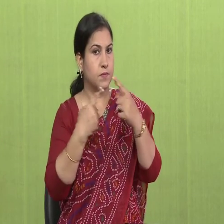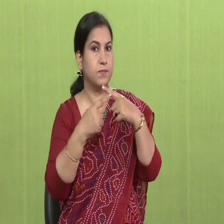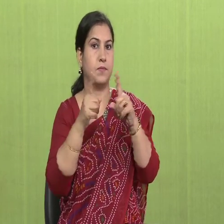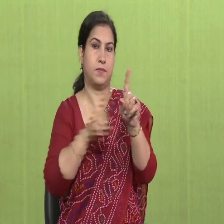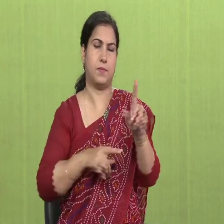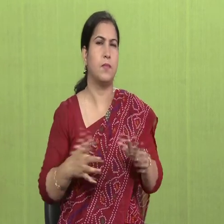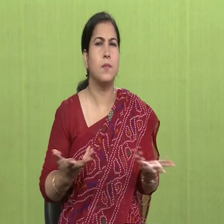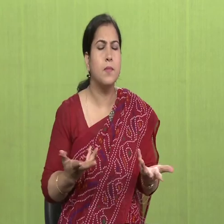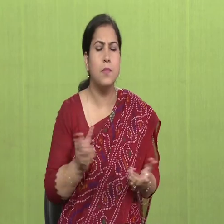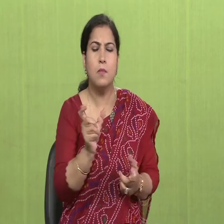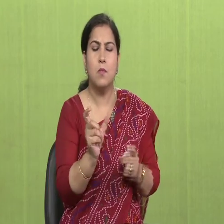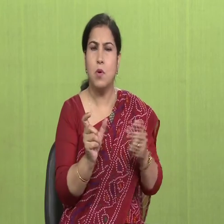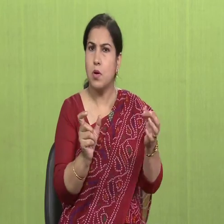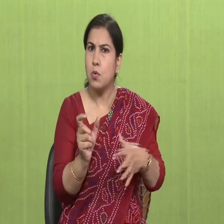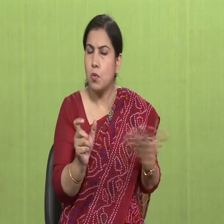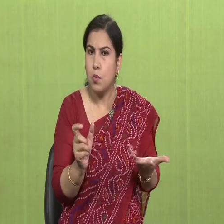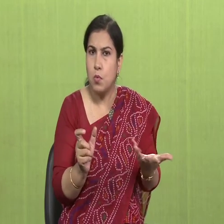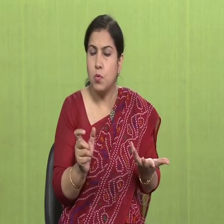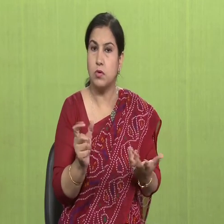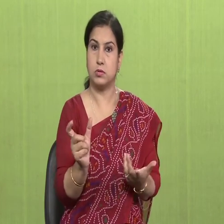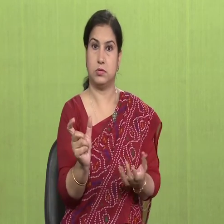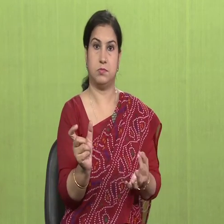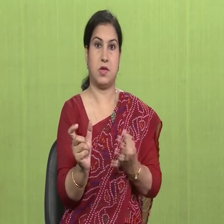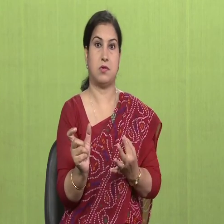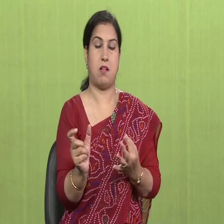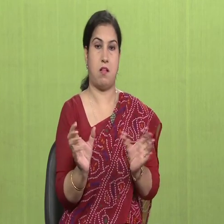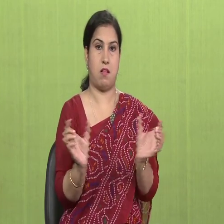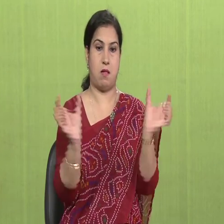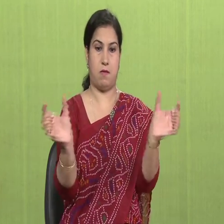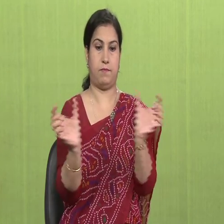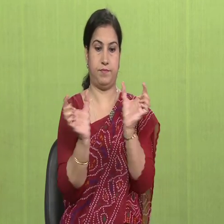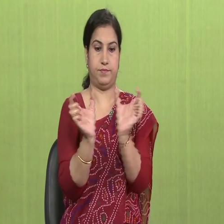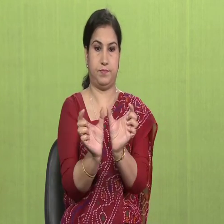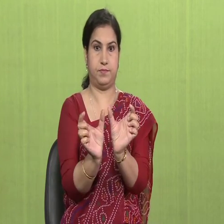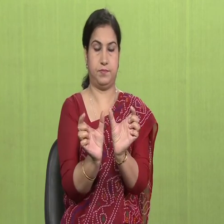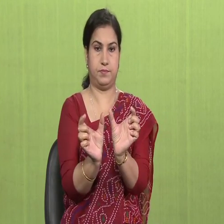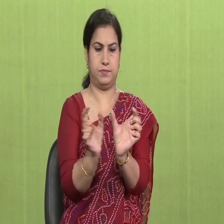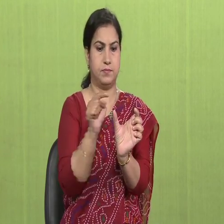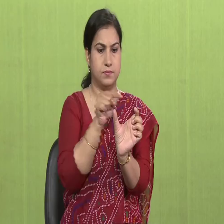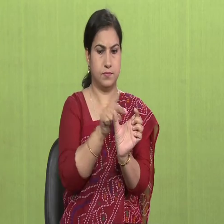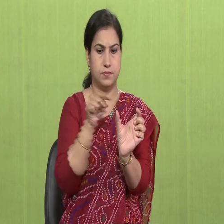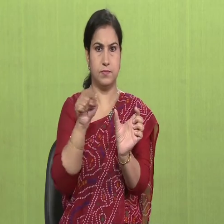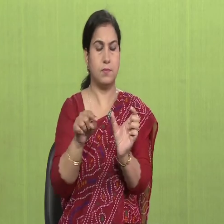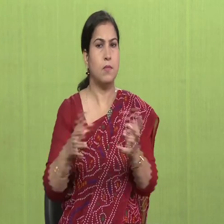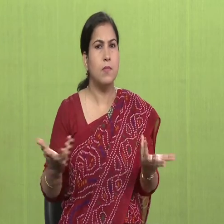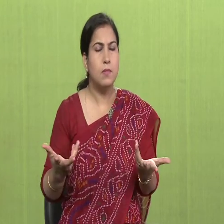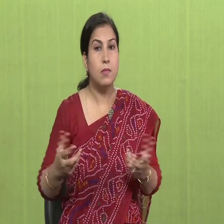Mega biodiversity is a unique combination of different plants and